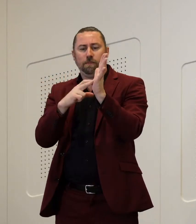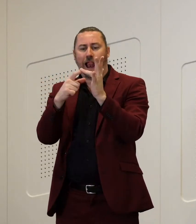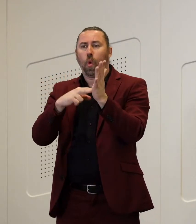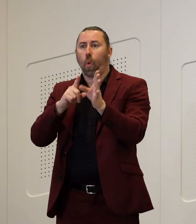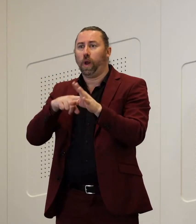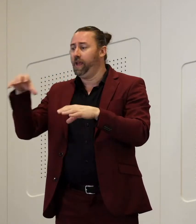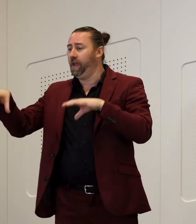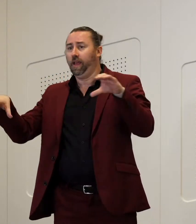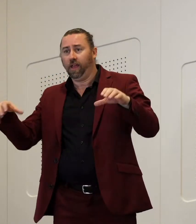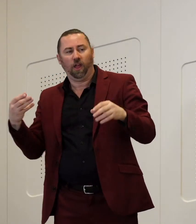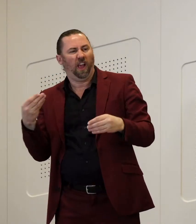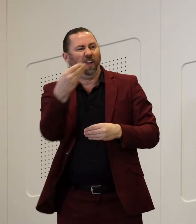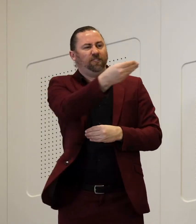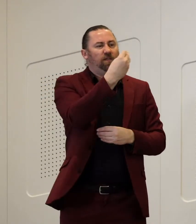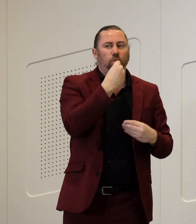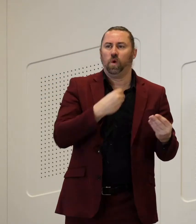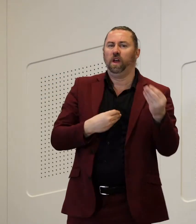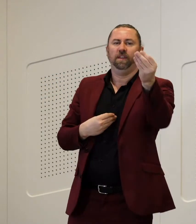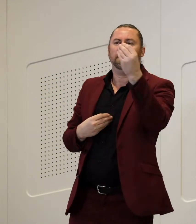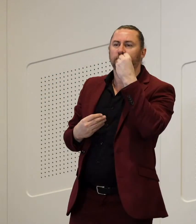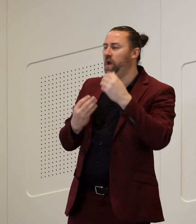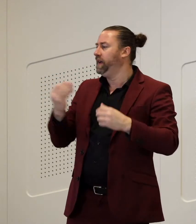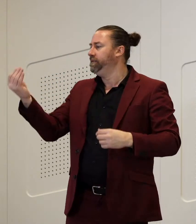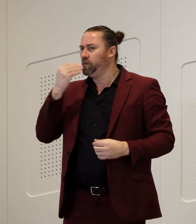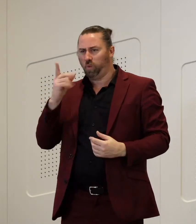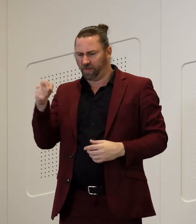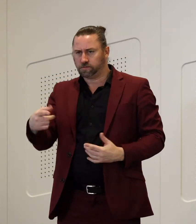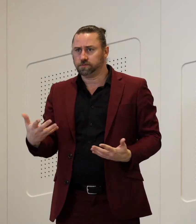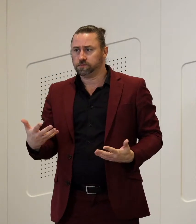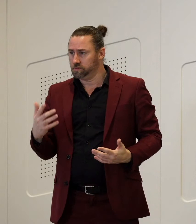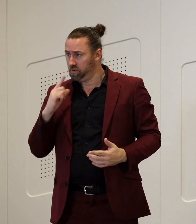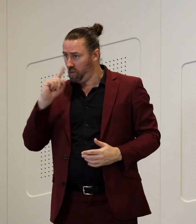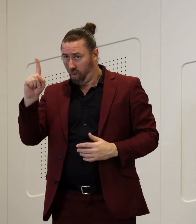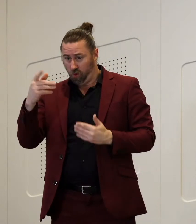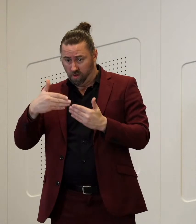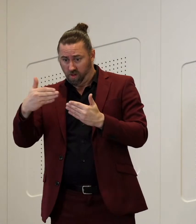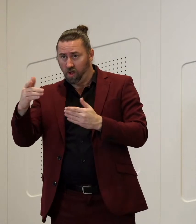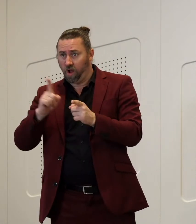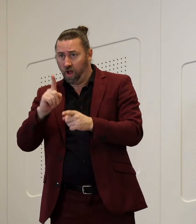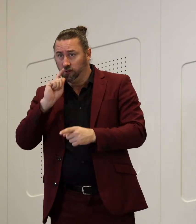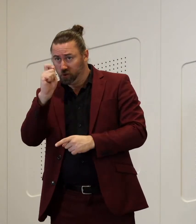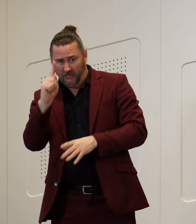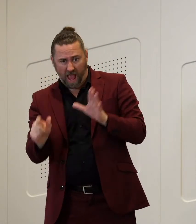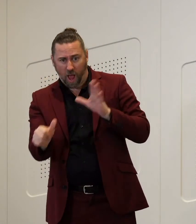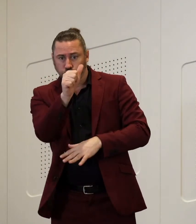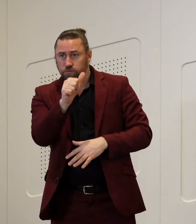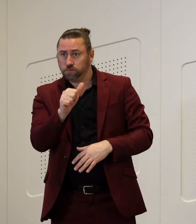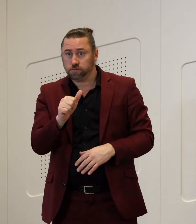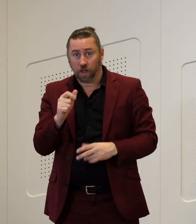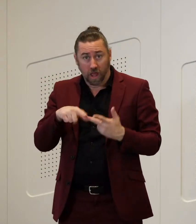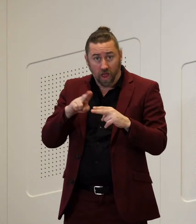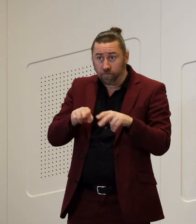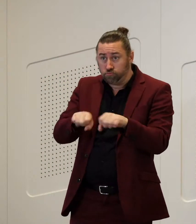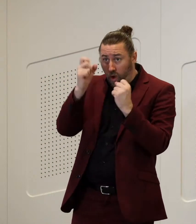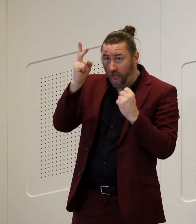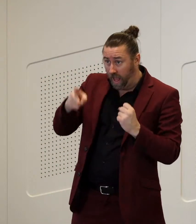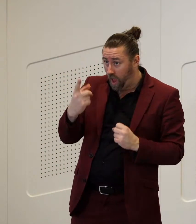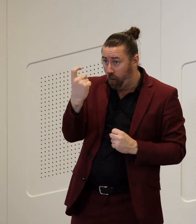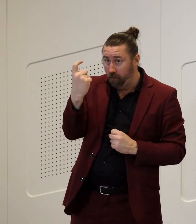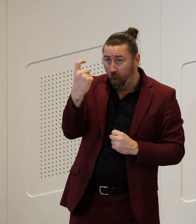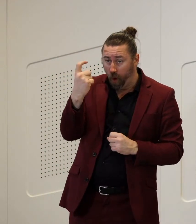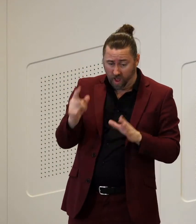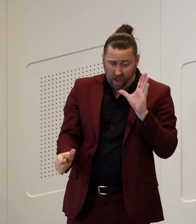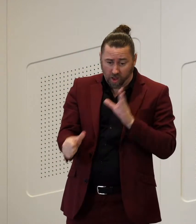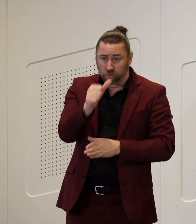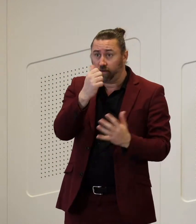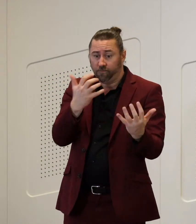am very concerned. What is going to be the point that you say enough is enough and get out? If I have any more breaches, So one more breach